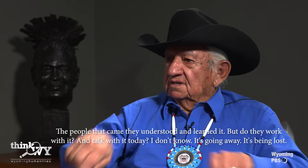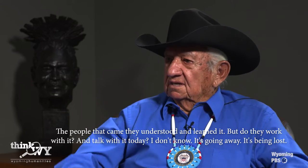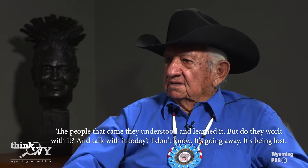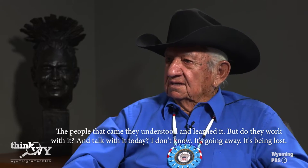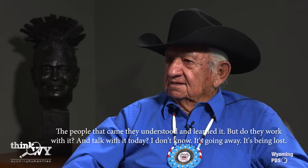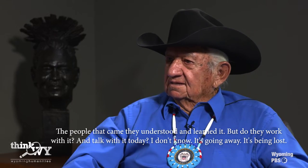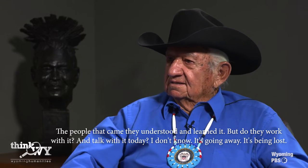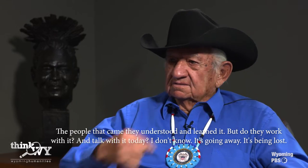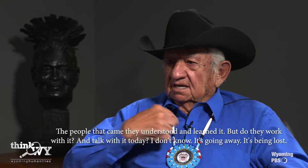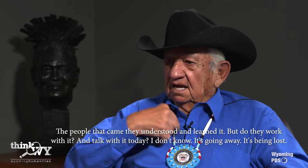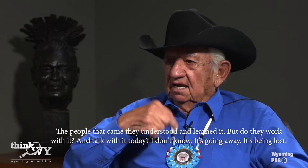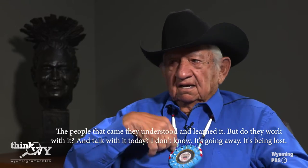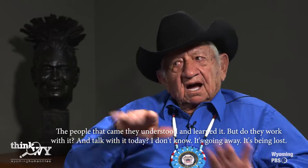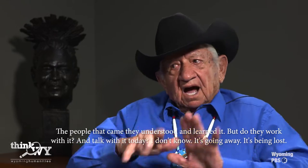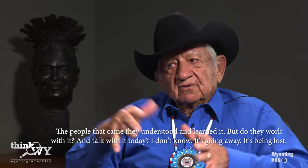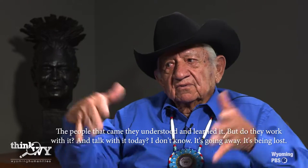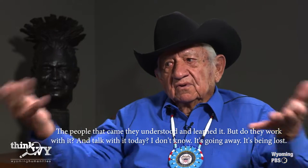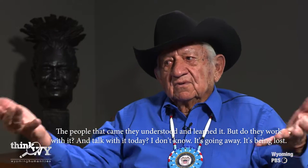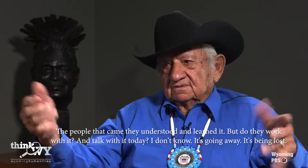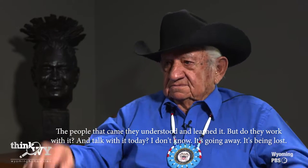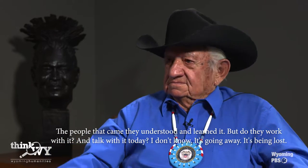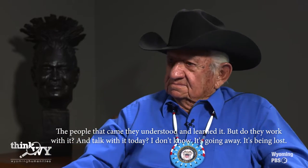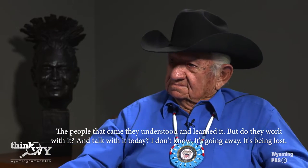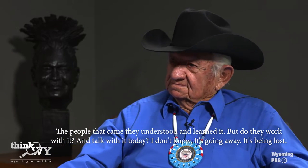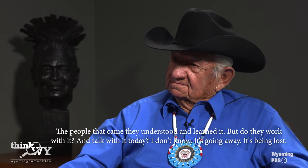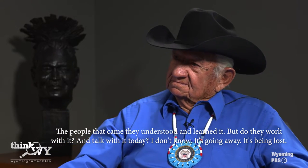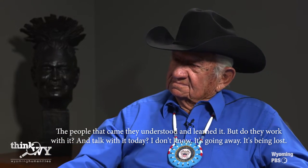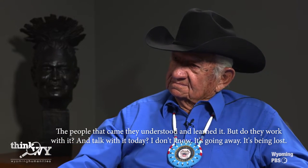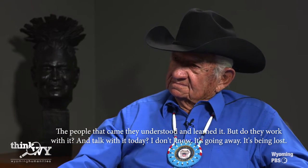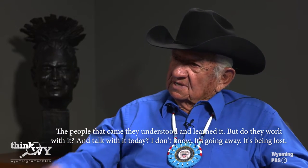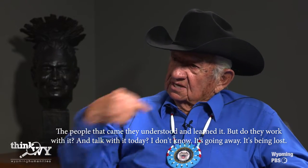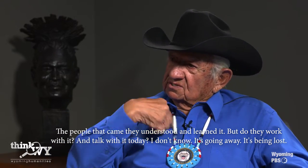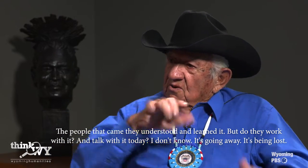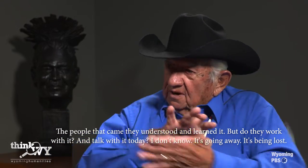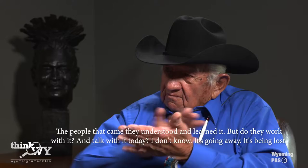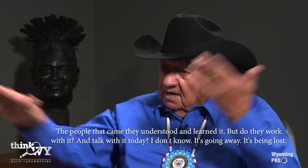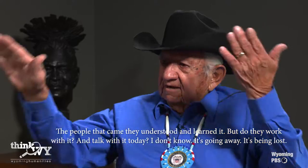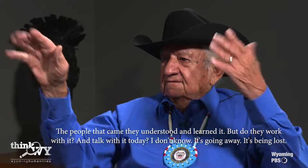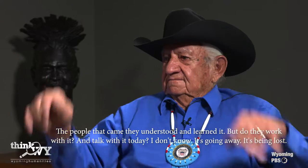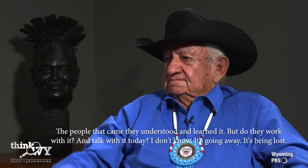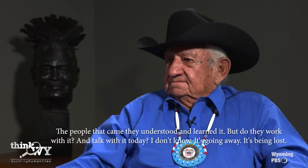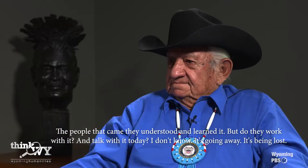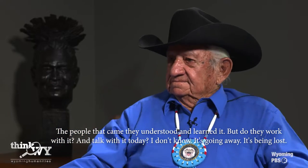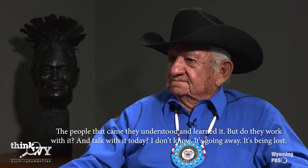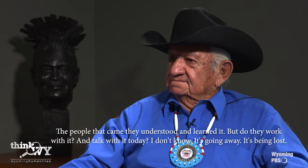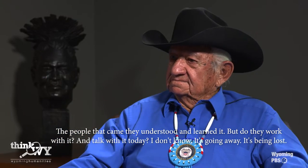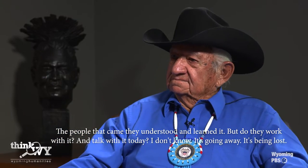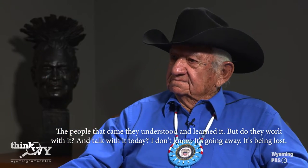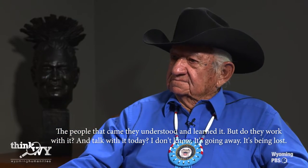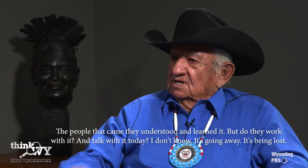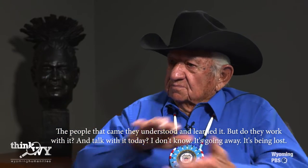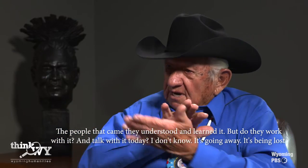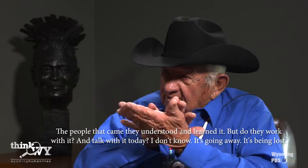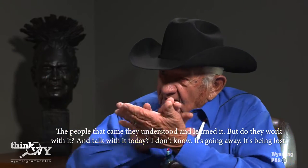it today? I don't know. It's going away. It's being